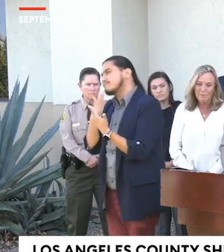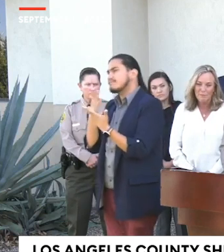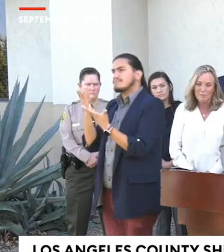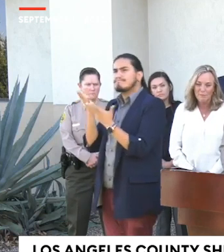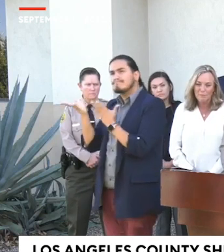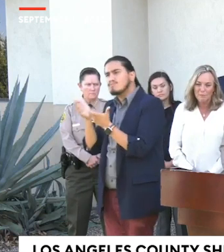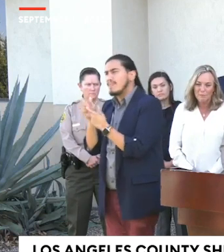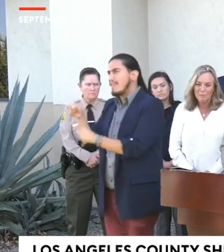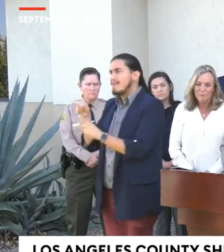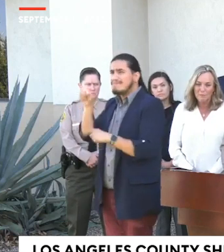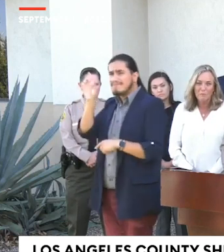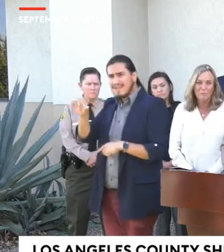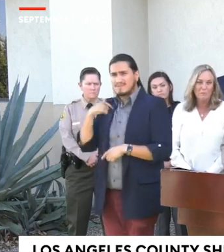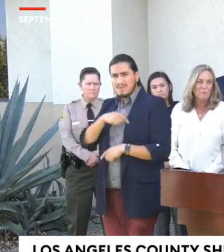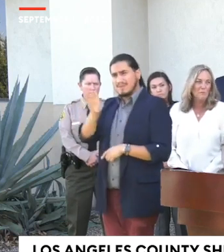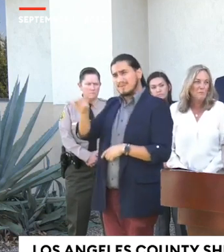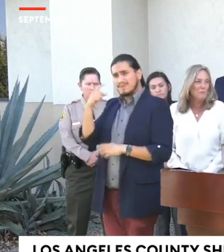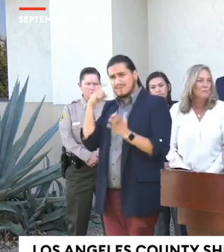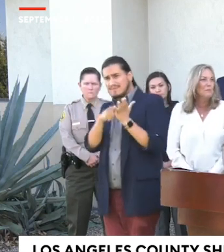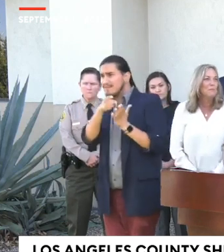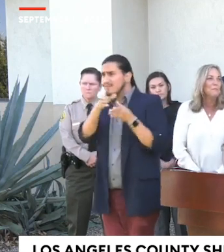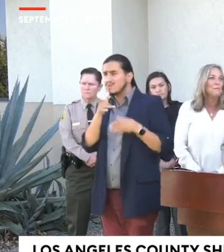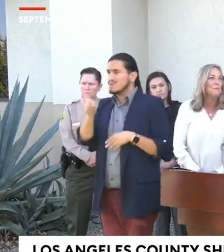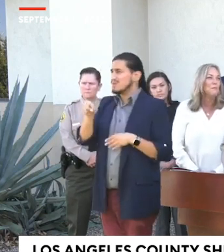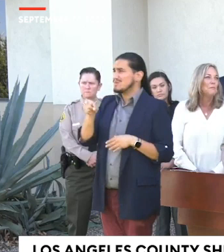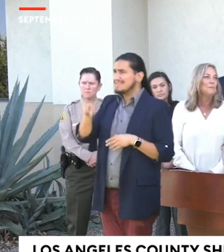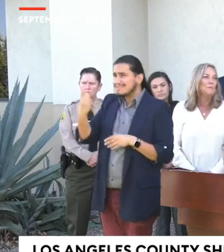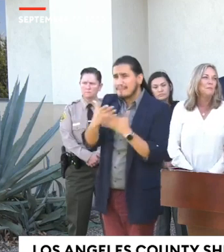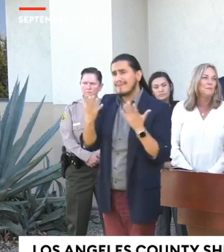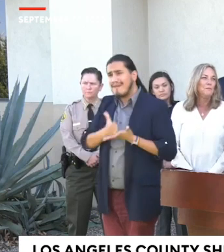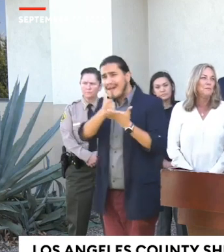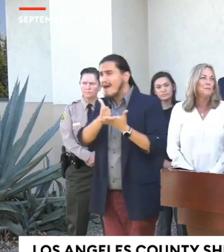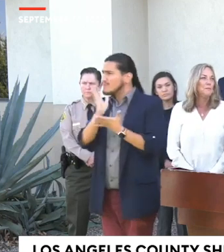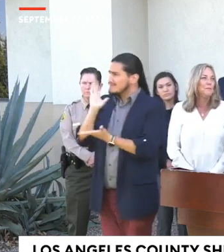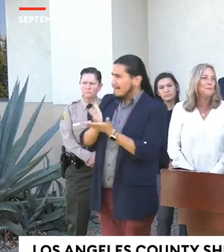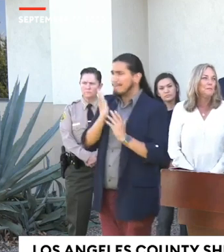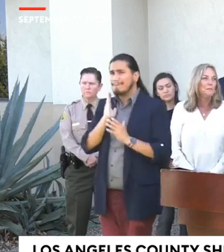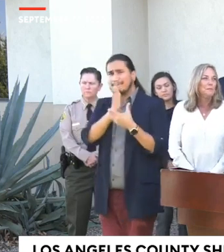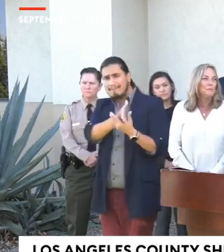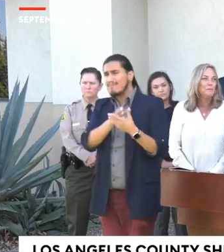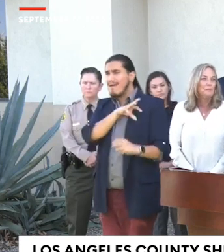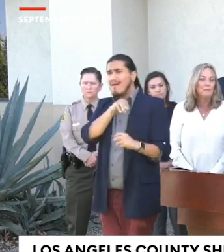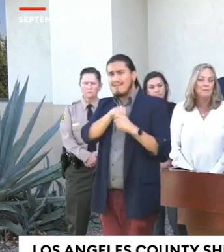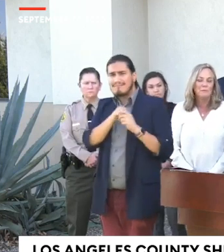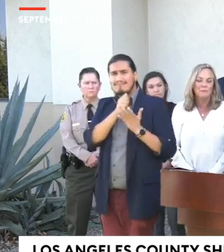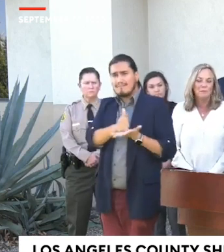That's what we're supposed to do. You see somebody in need, you're supposed to stop. And that's exactly what this Good Samaritan did.